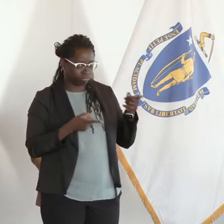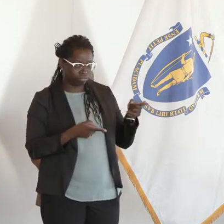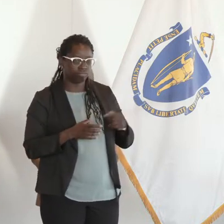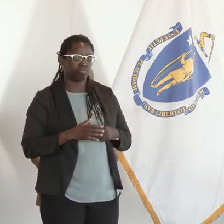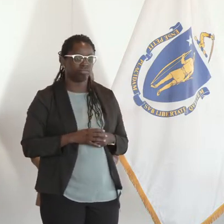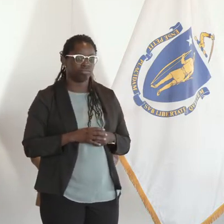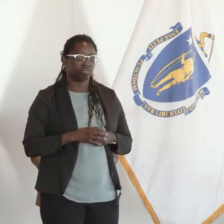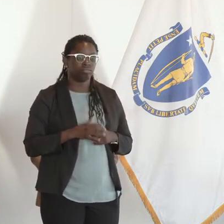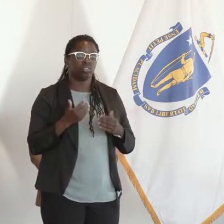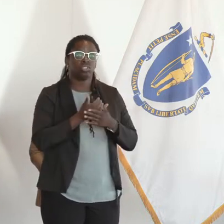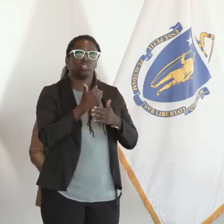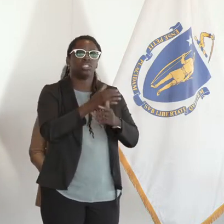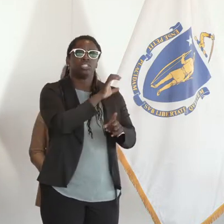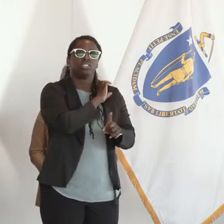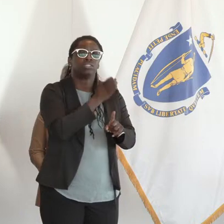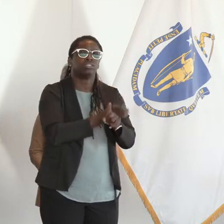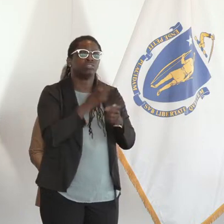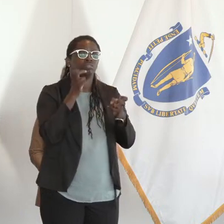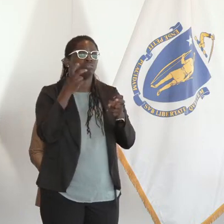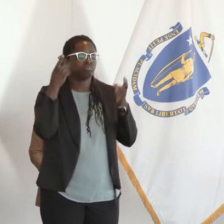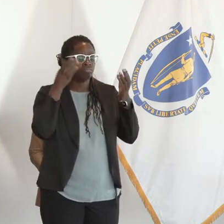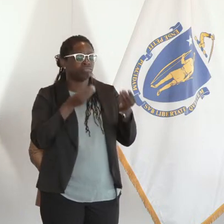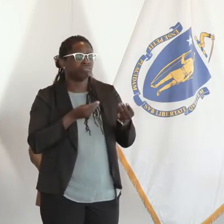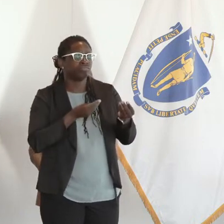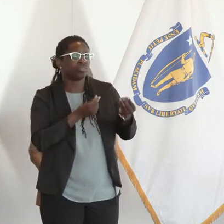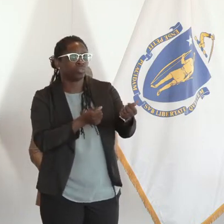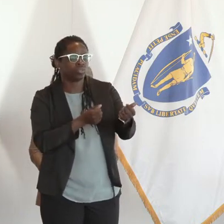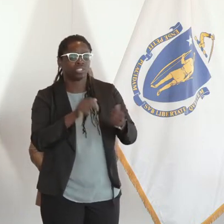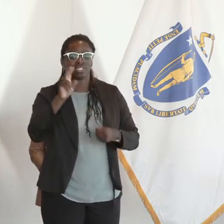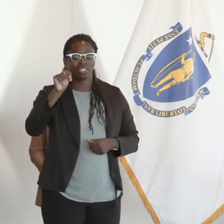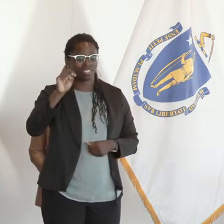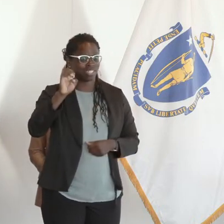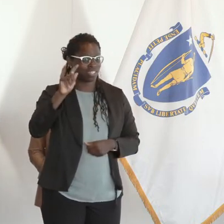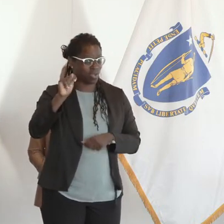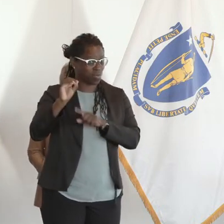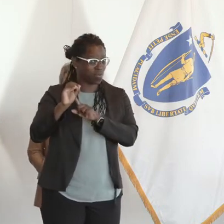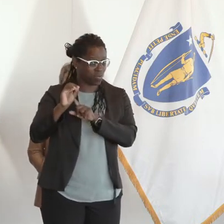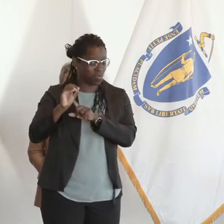energy efficient and net zero carbon real estate, and sustainable